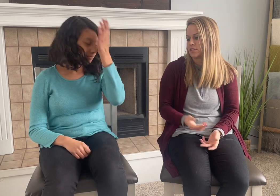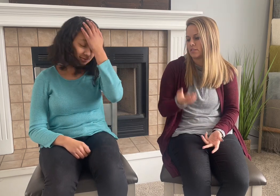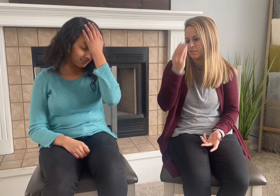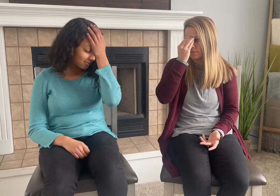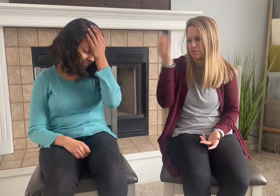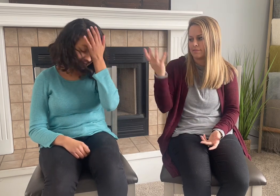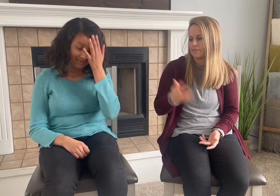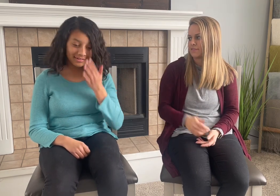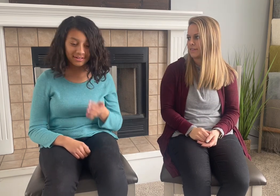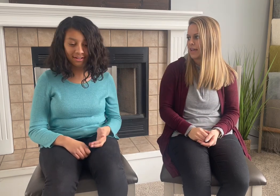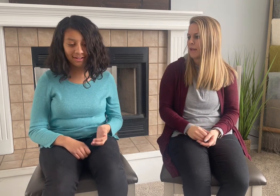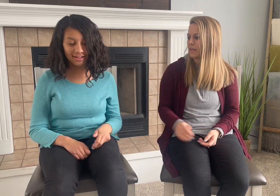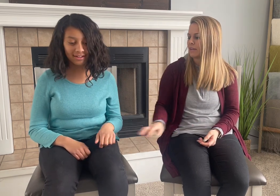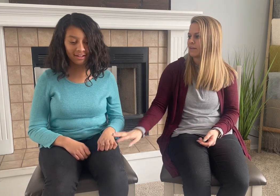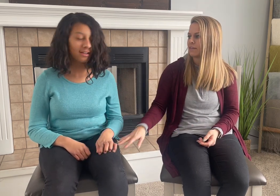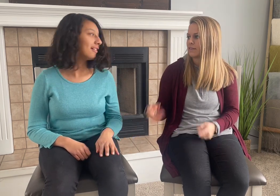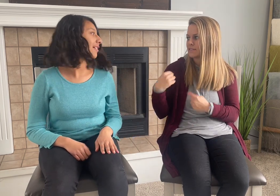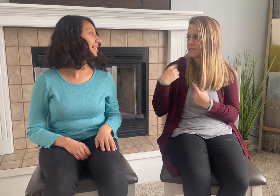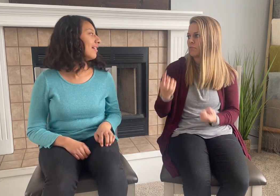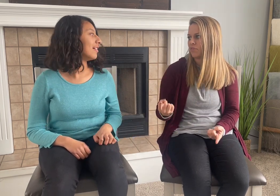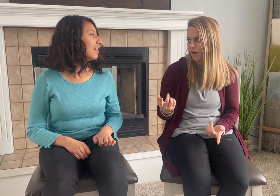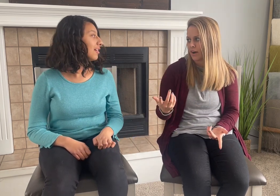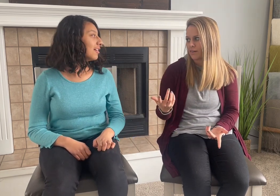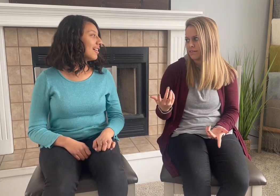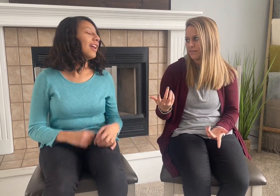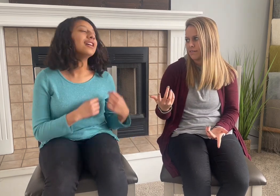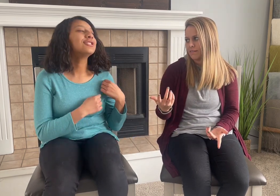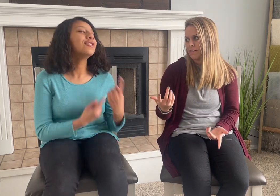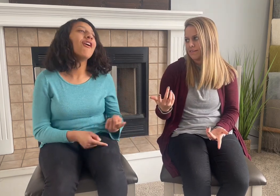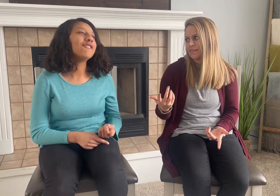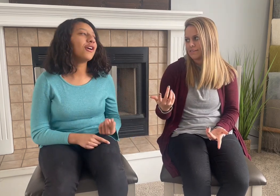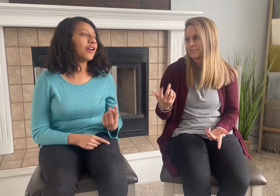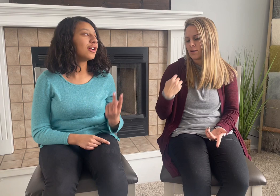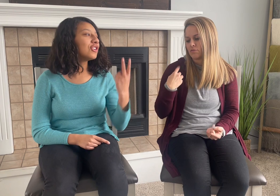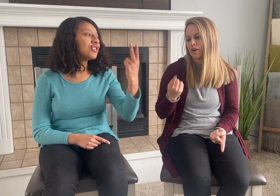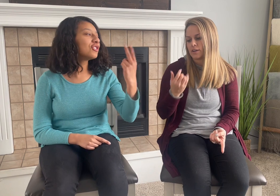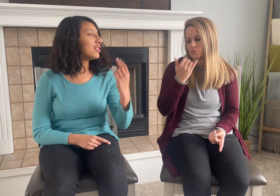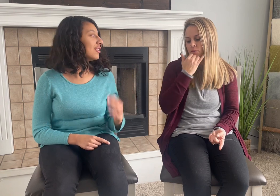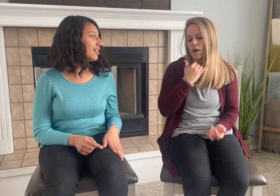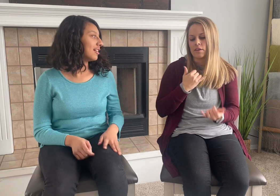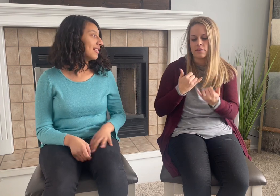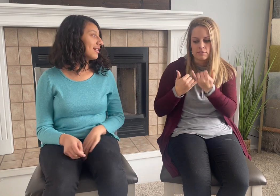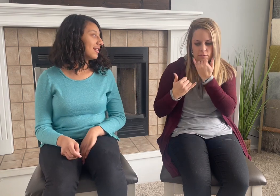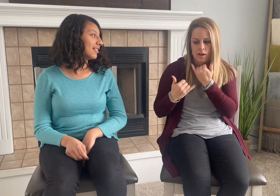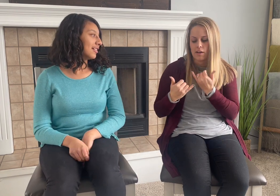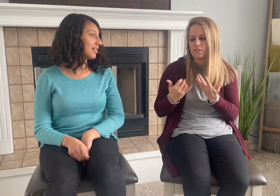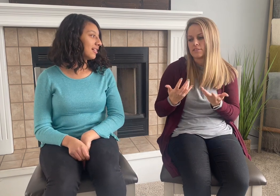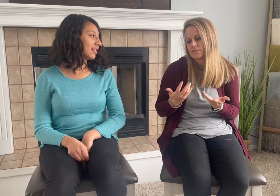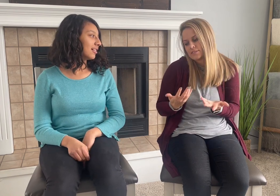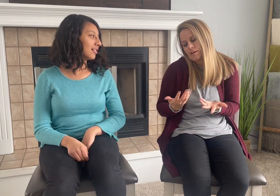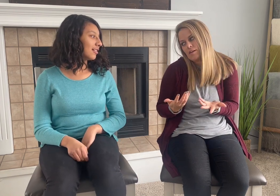Just, I mean, so far, so far, wrong, wrong. So